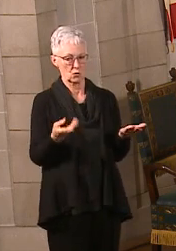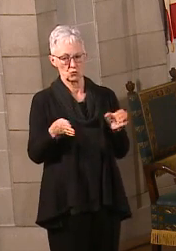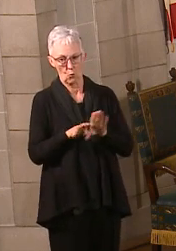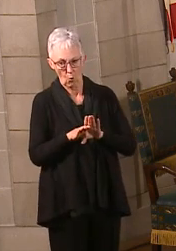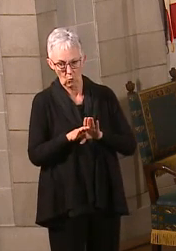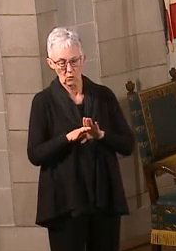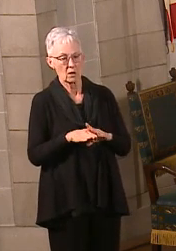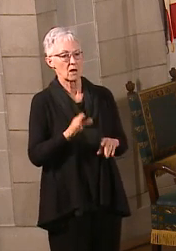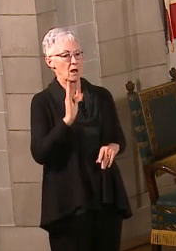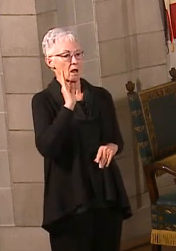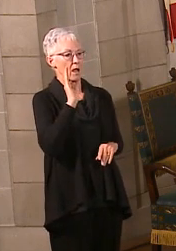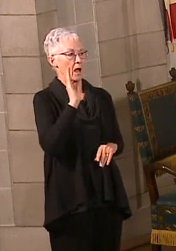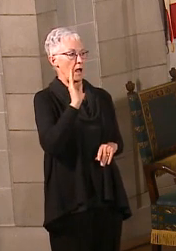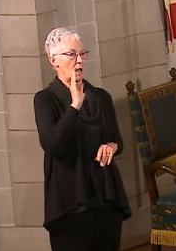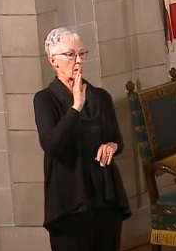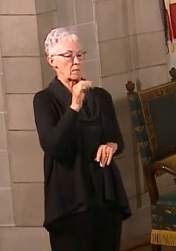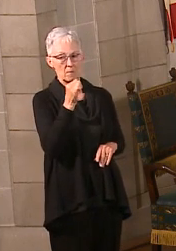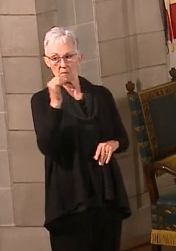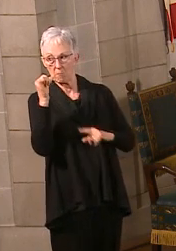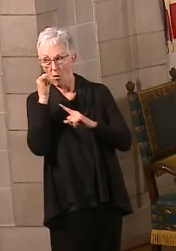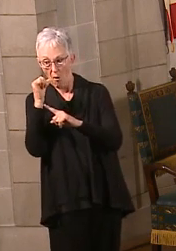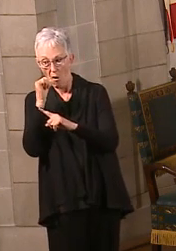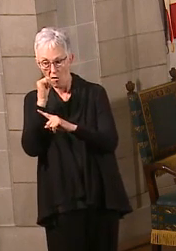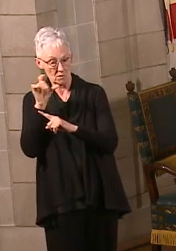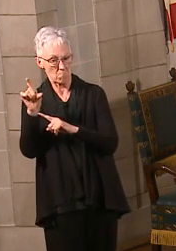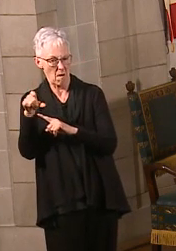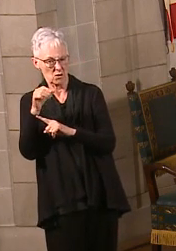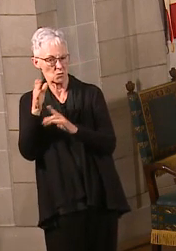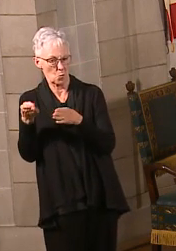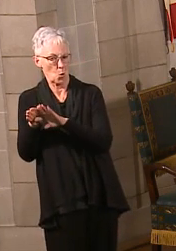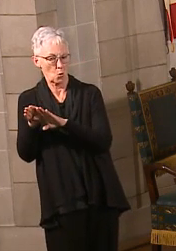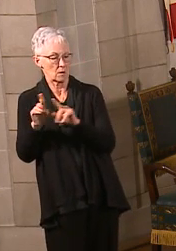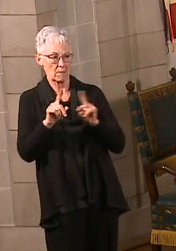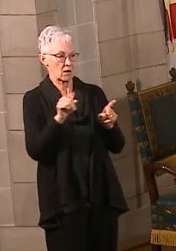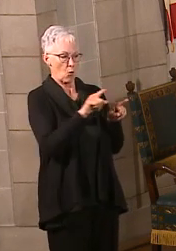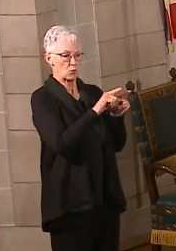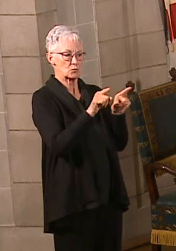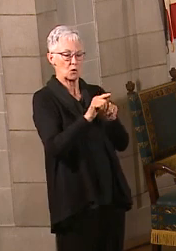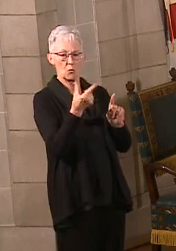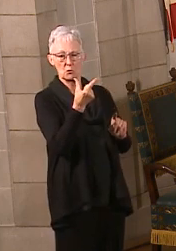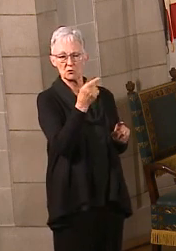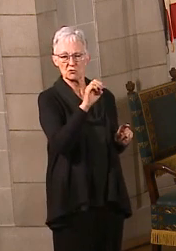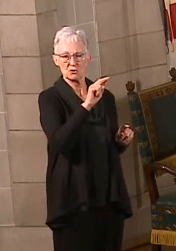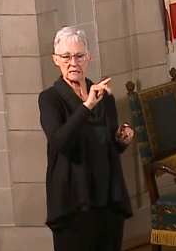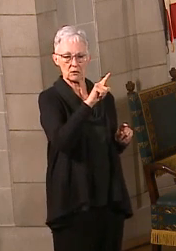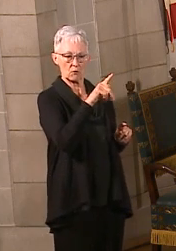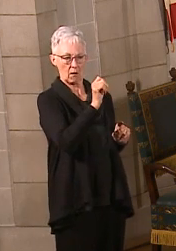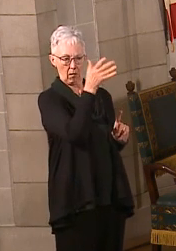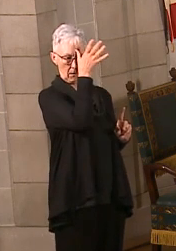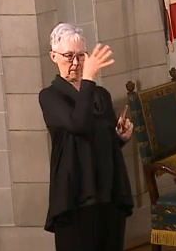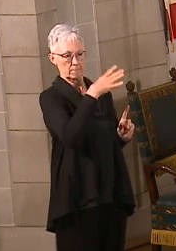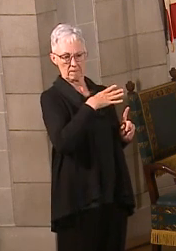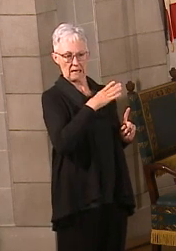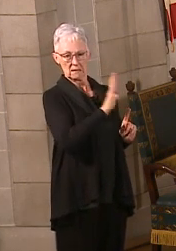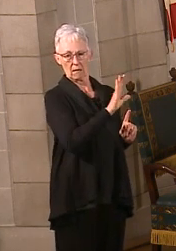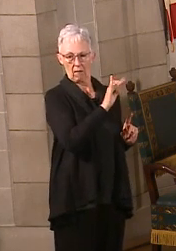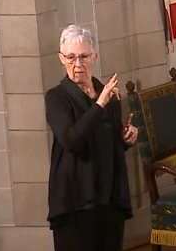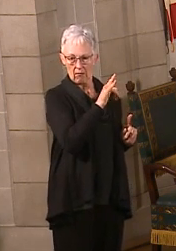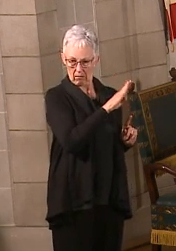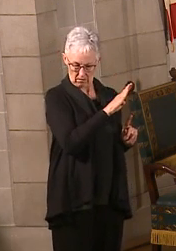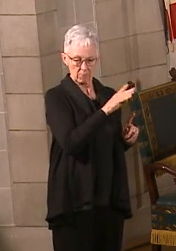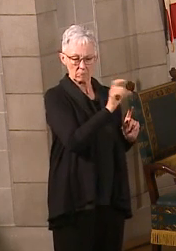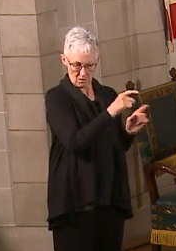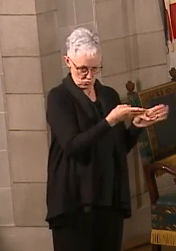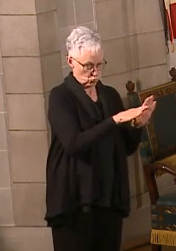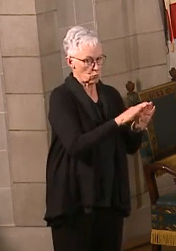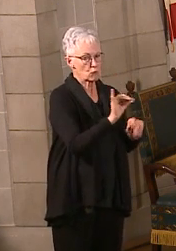bottle clubs. It will also include making sure that if we have group sports,